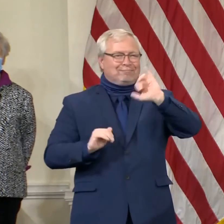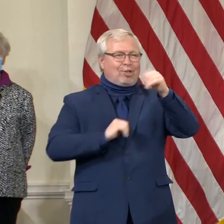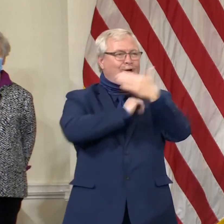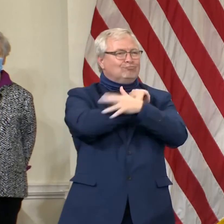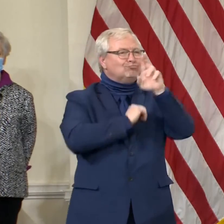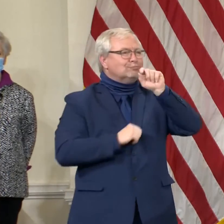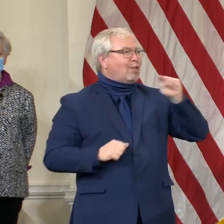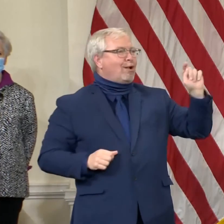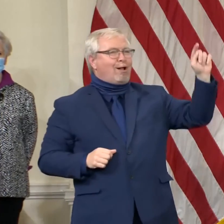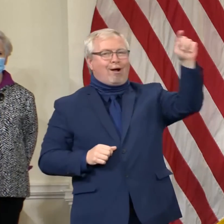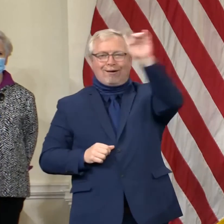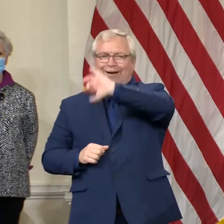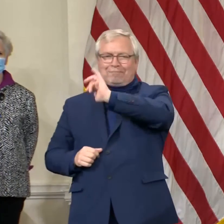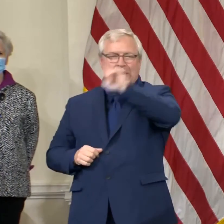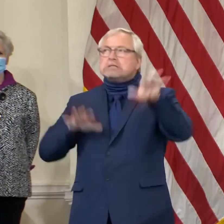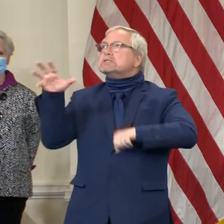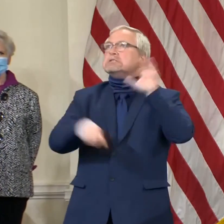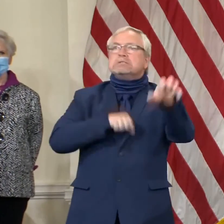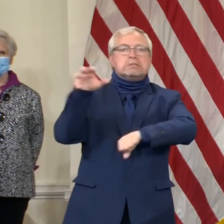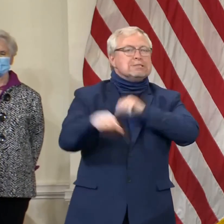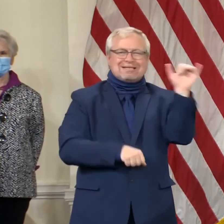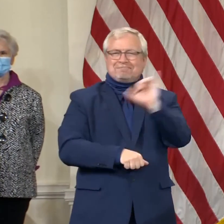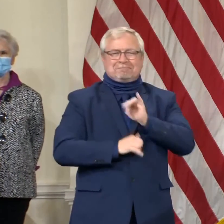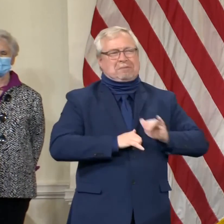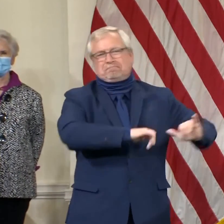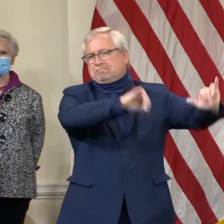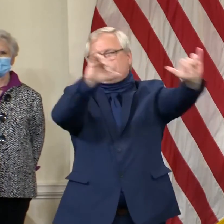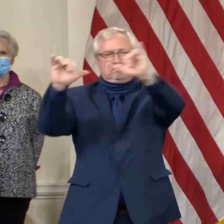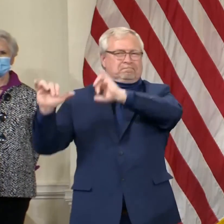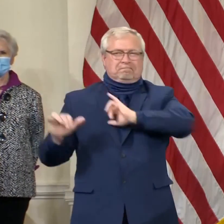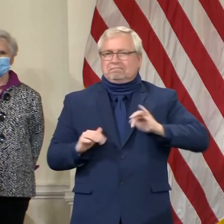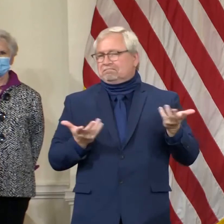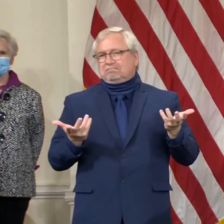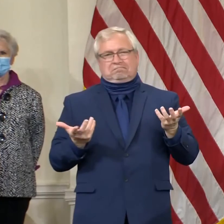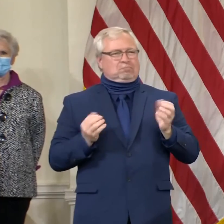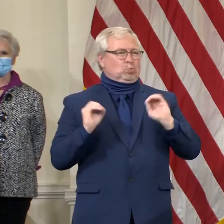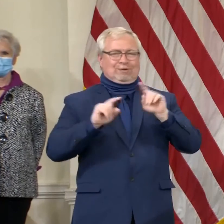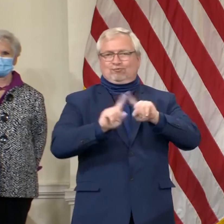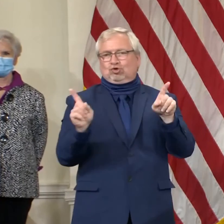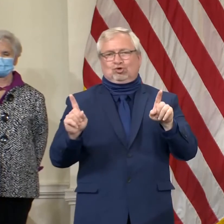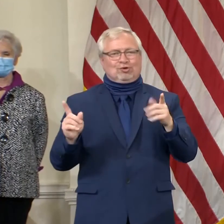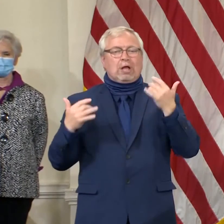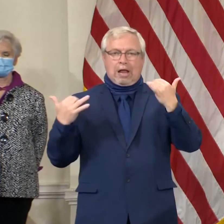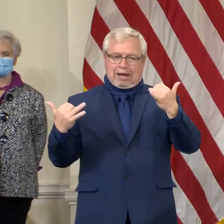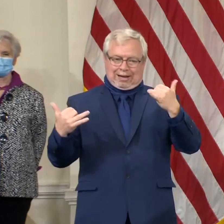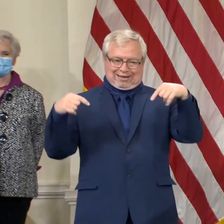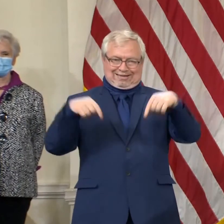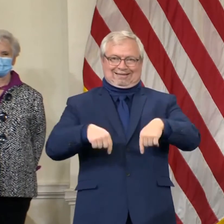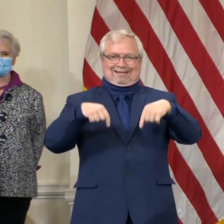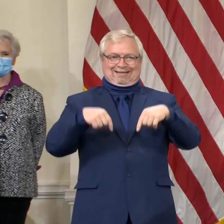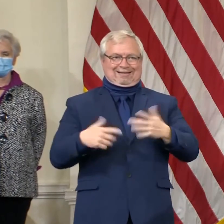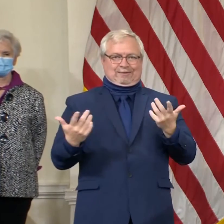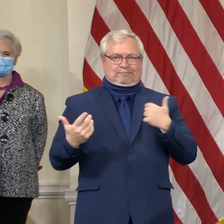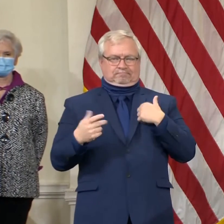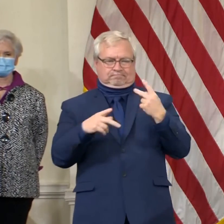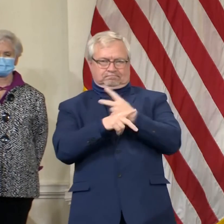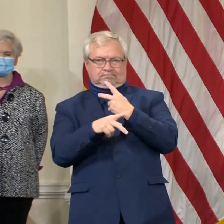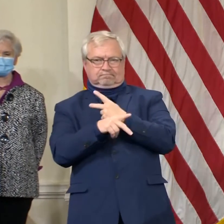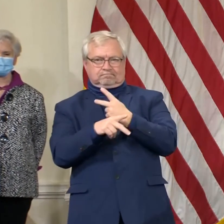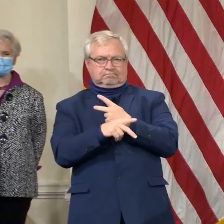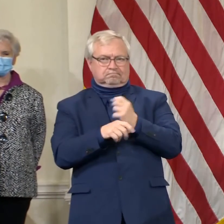situation. Should have never happened, but it's what we were dealt with. And it's what every state has been dealing